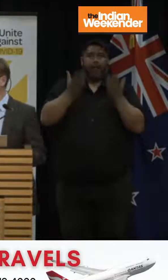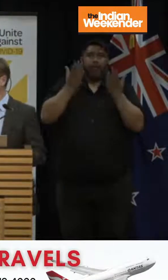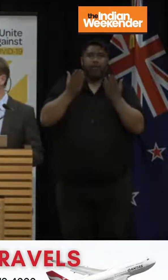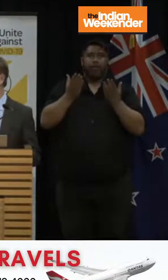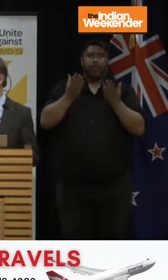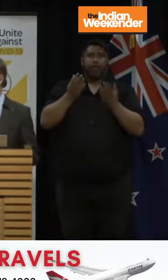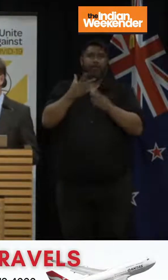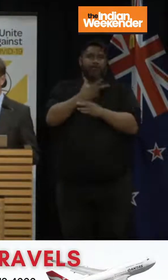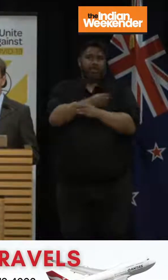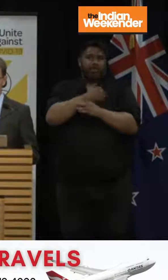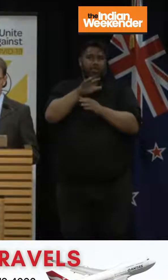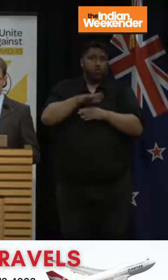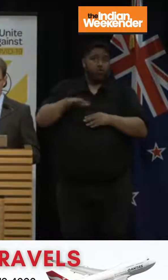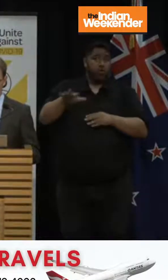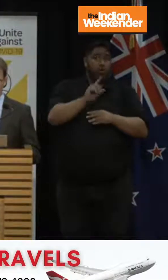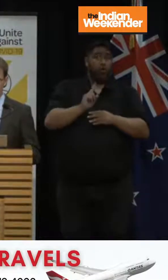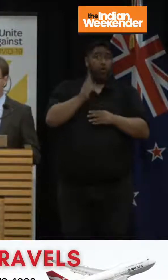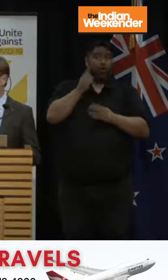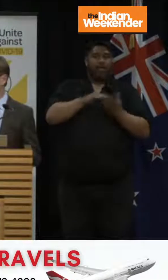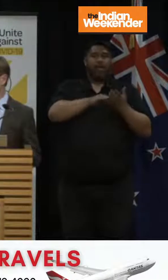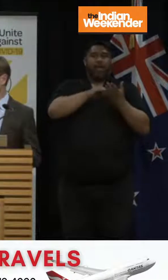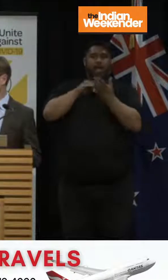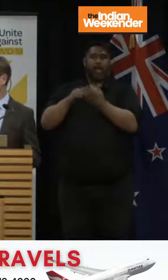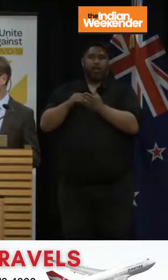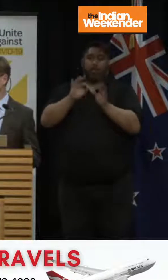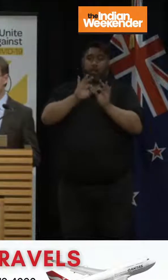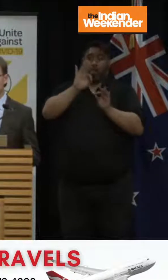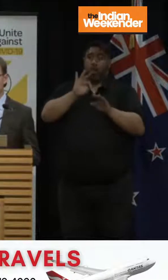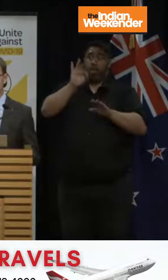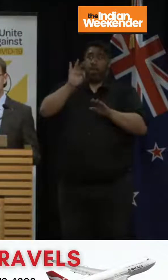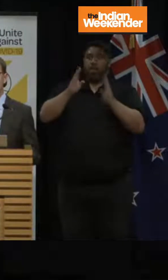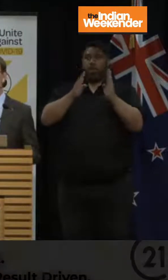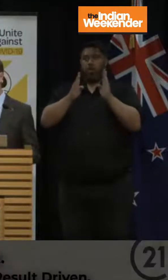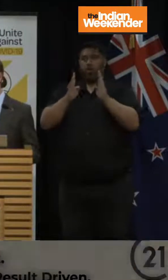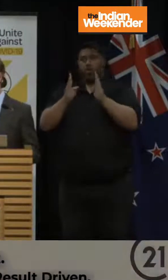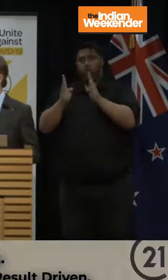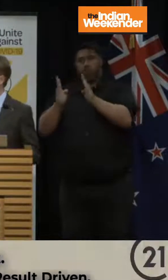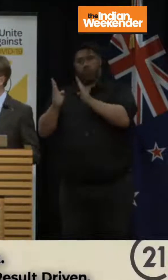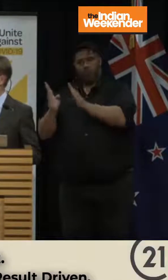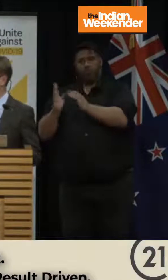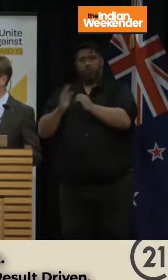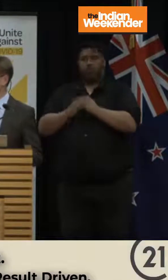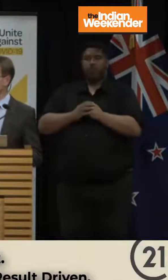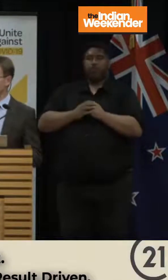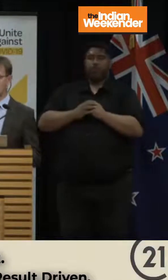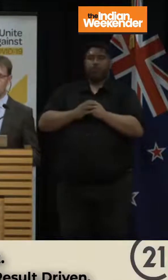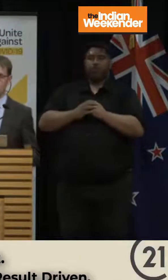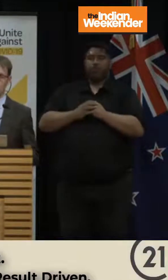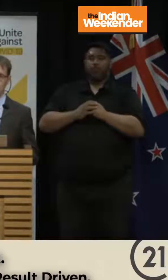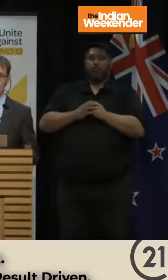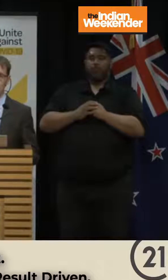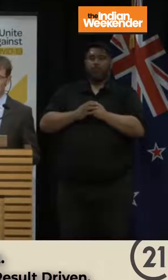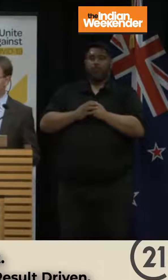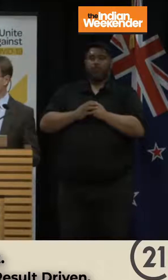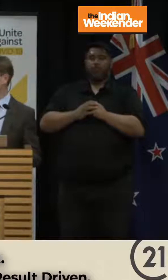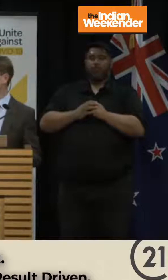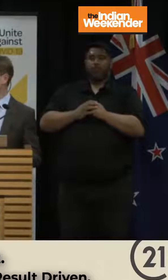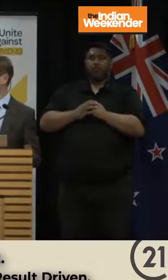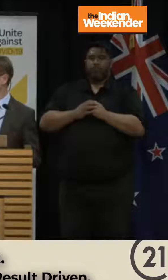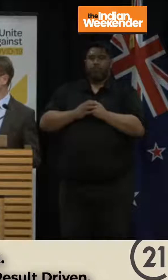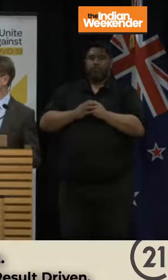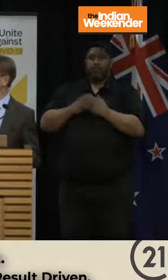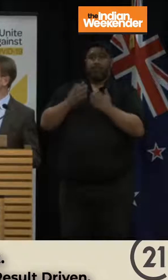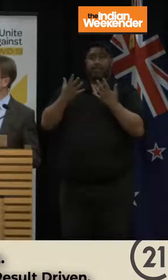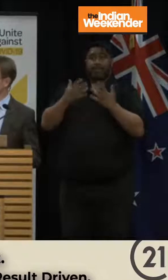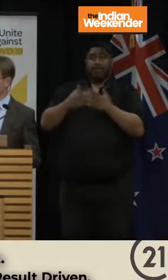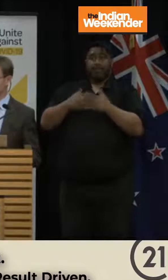Tāmaki Makaurau, having a significant impact on case numbers, and we're also seeing that translate, as you will have seen, over the last 10